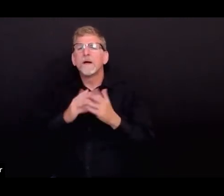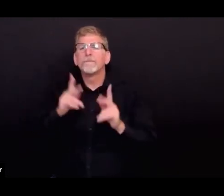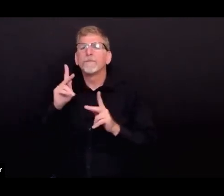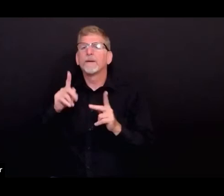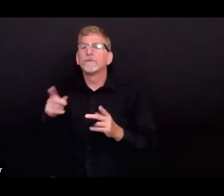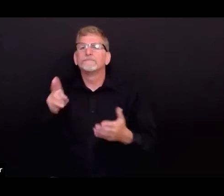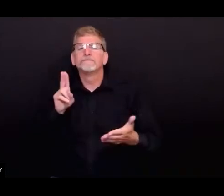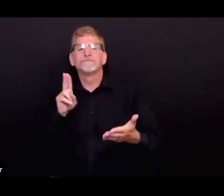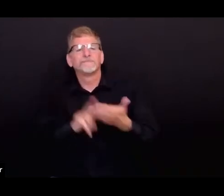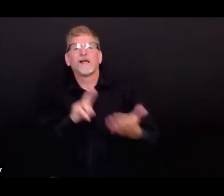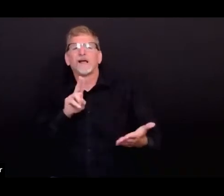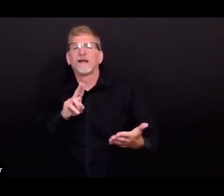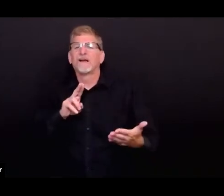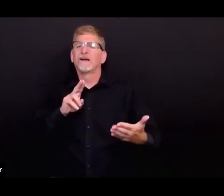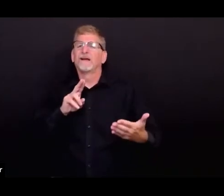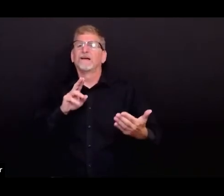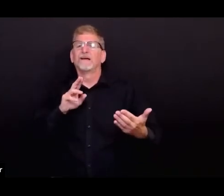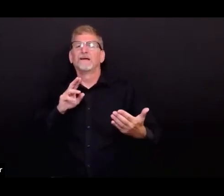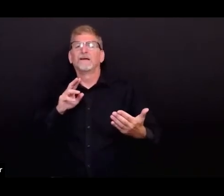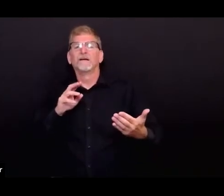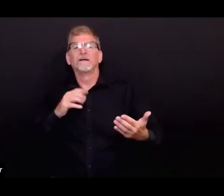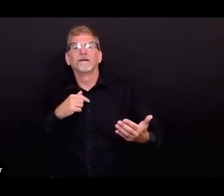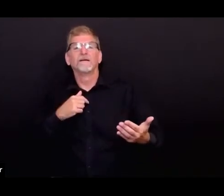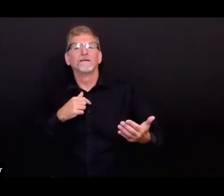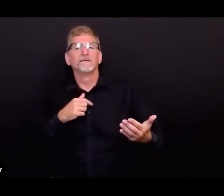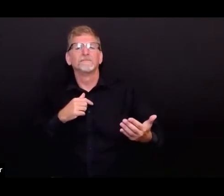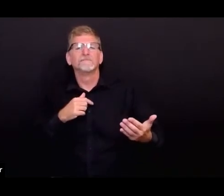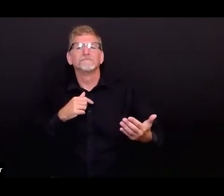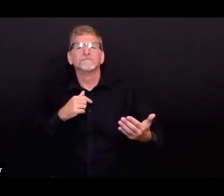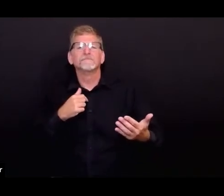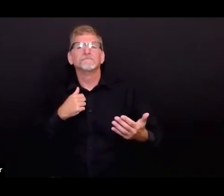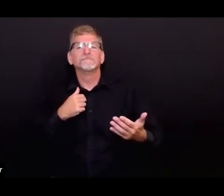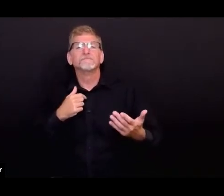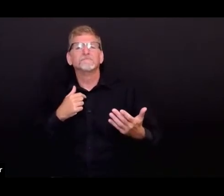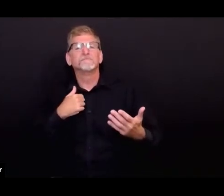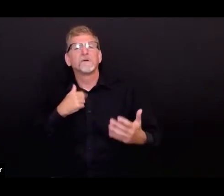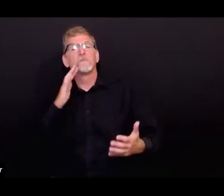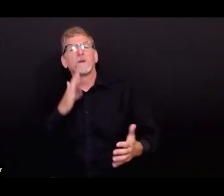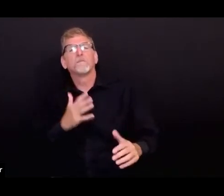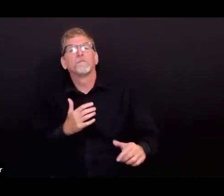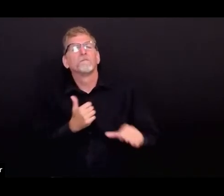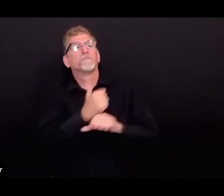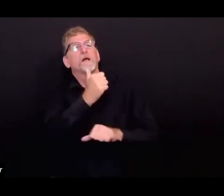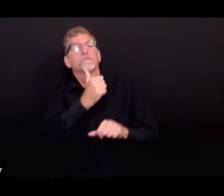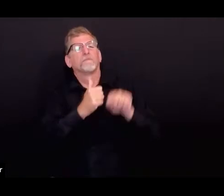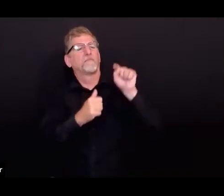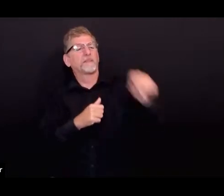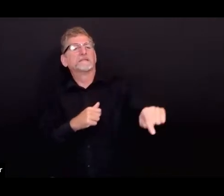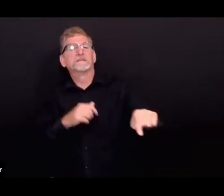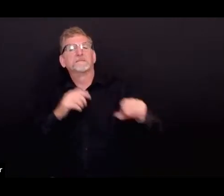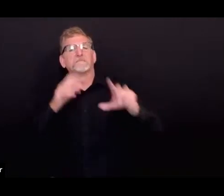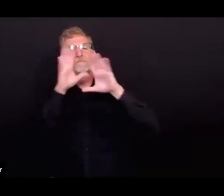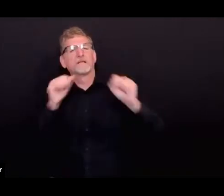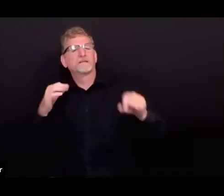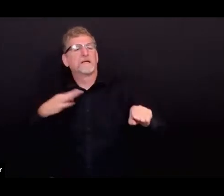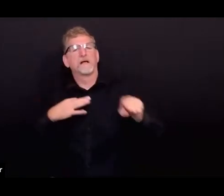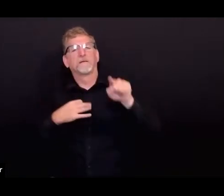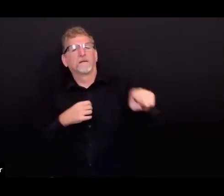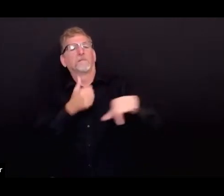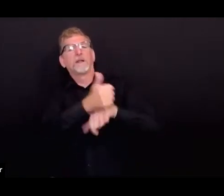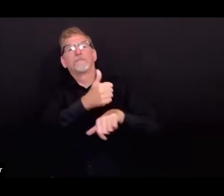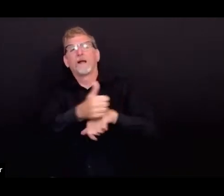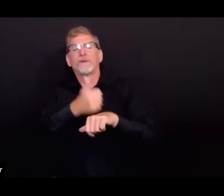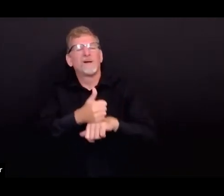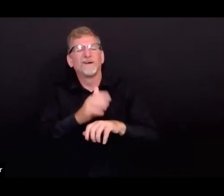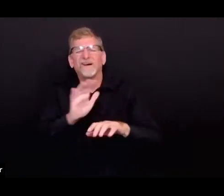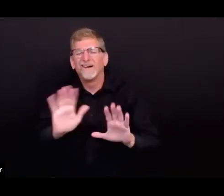campaign responsible, but your neighbors didn't sign any waivers. The people who have to work that event didn't sign any waivers. The state patrol who's making sure,